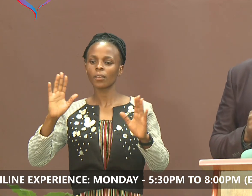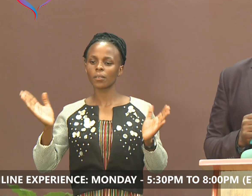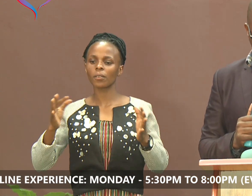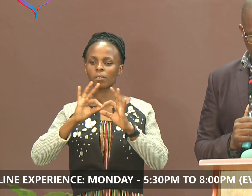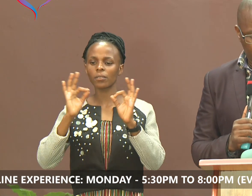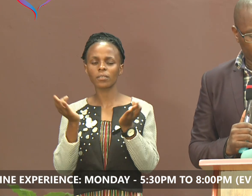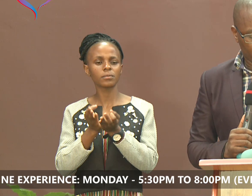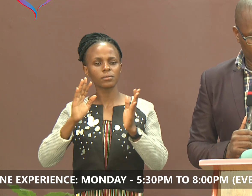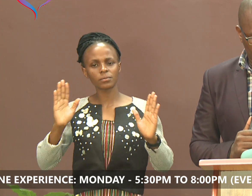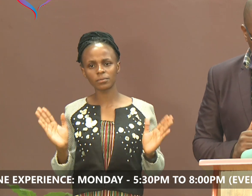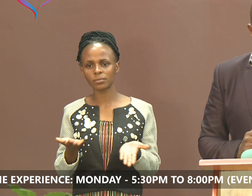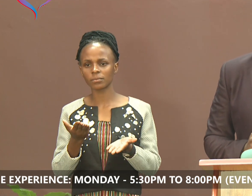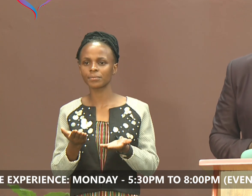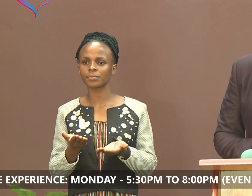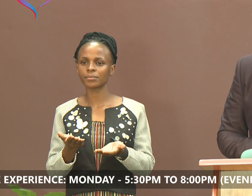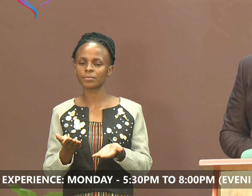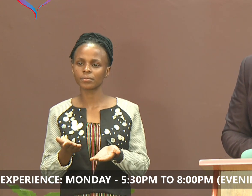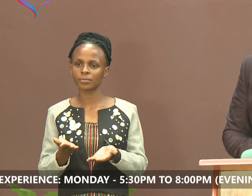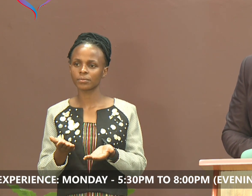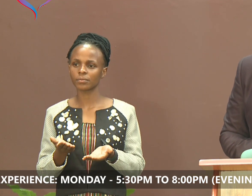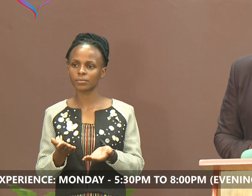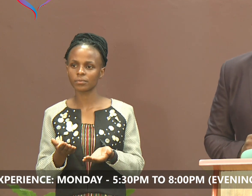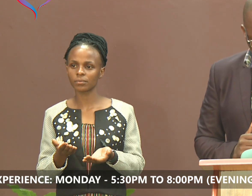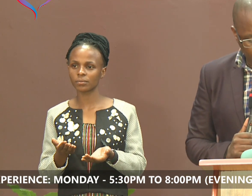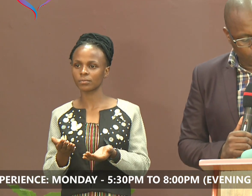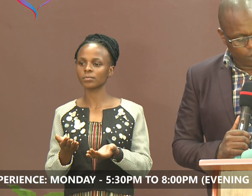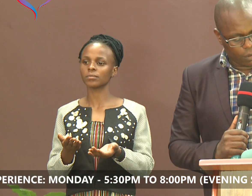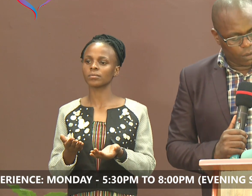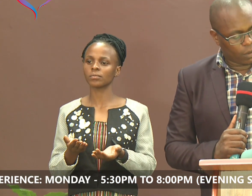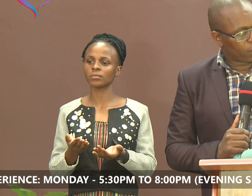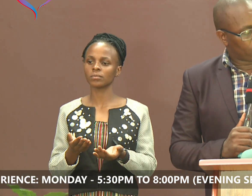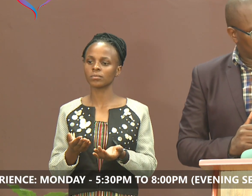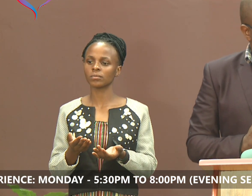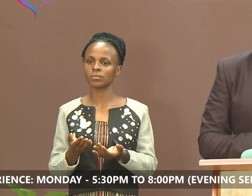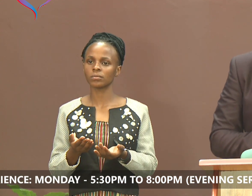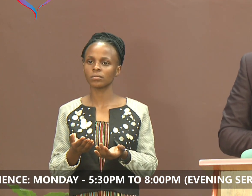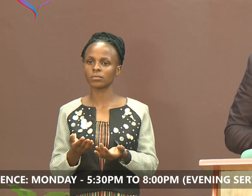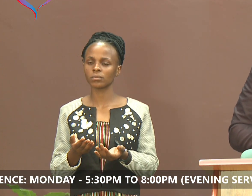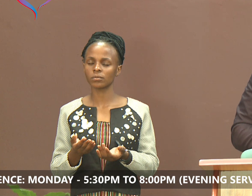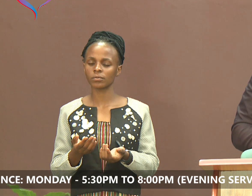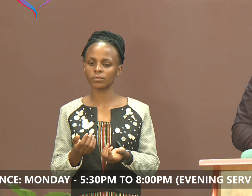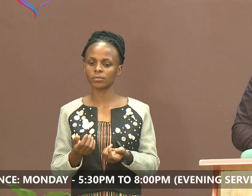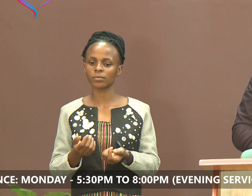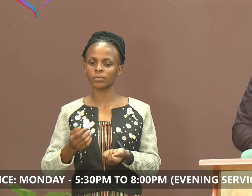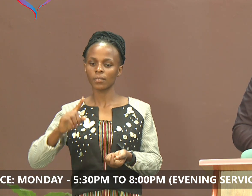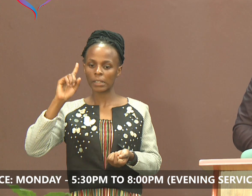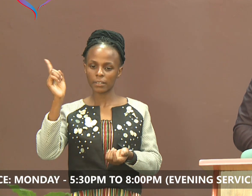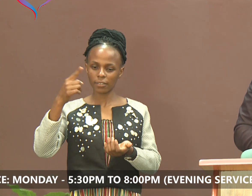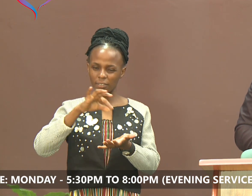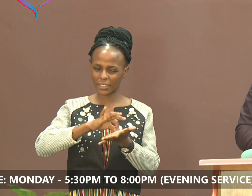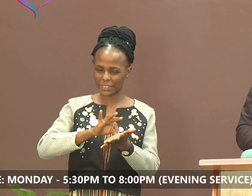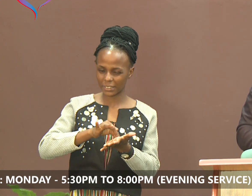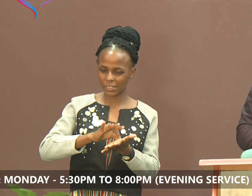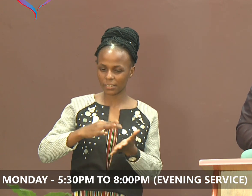like. Ngenda kulukozesa okusigira ekifaananyi ky'oyinza okutwala oba okukozesa okutegera family efaanana etya. The first seed or the